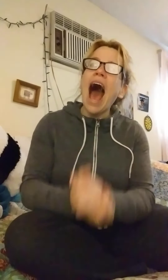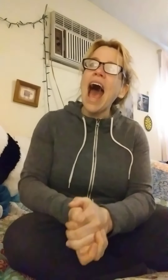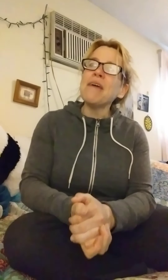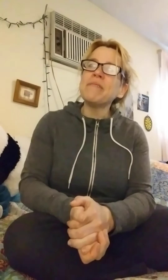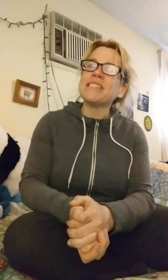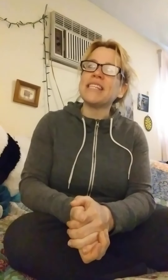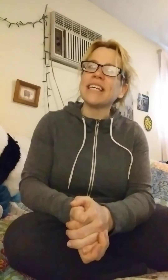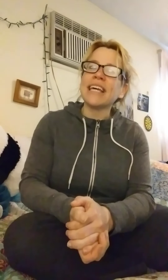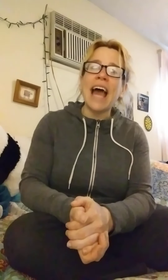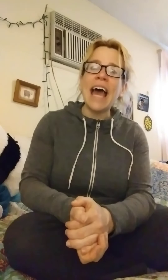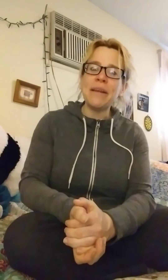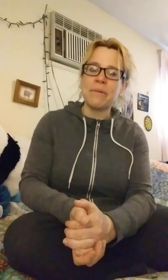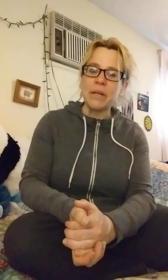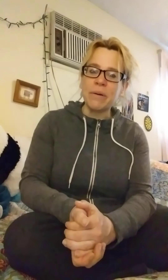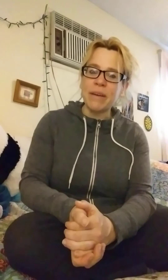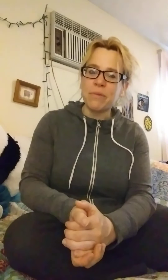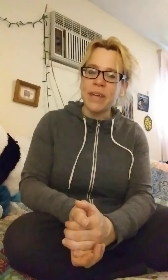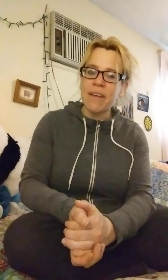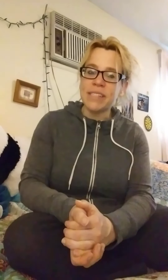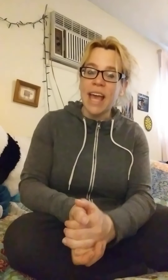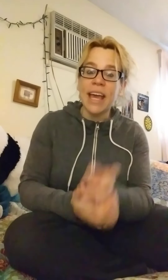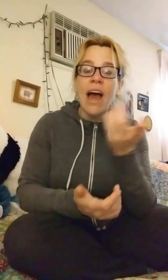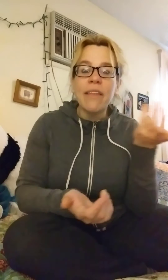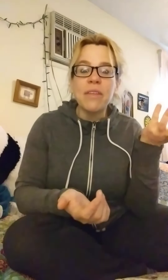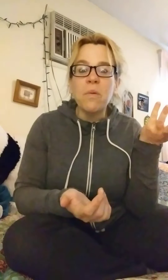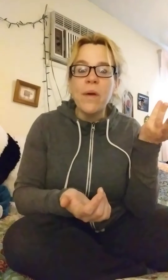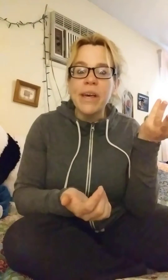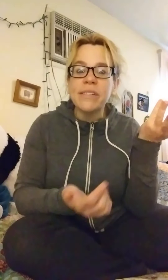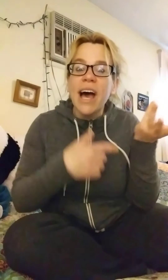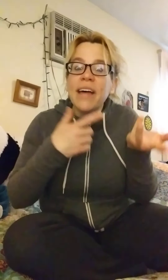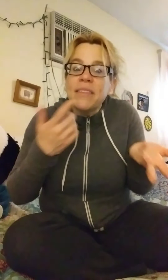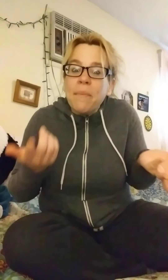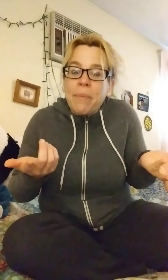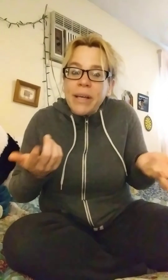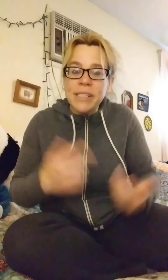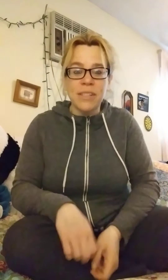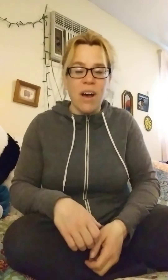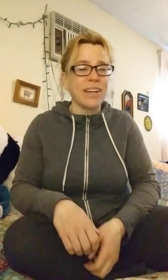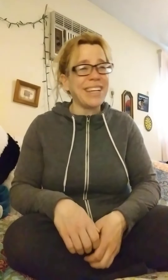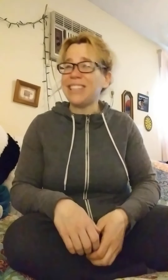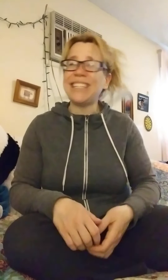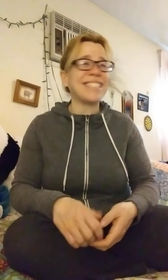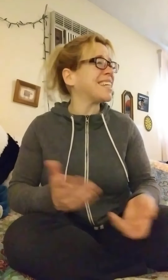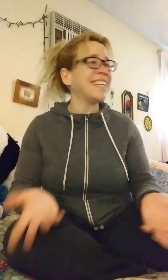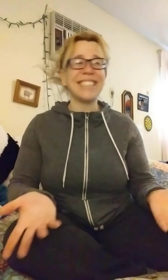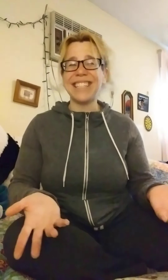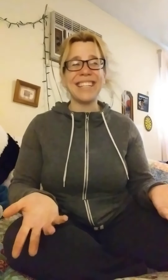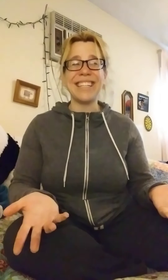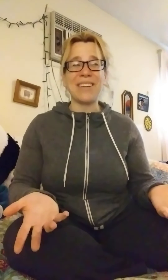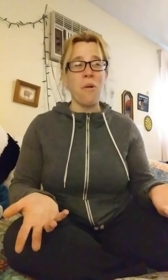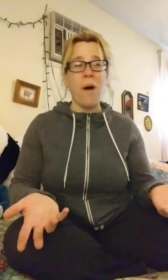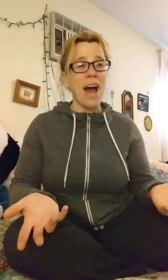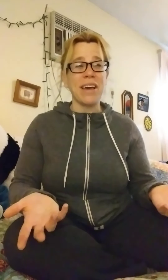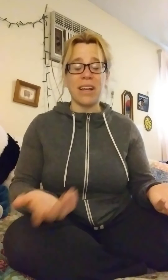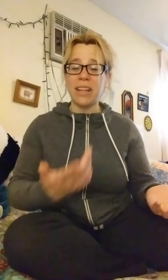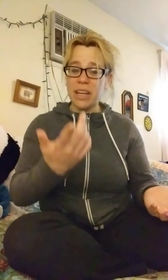I was thinking, I don't know if we have sang the Wheels on the Bus song. At least not in a while. Do